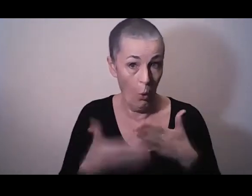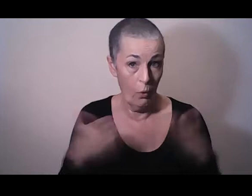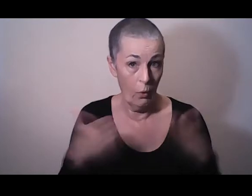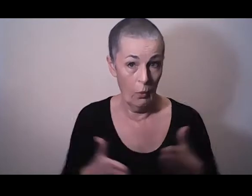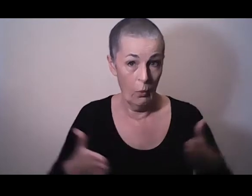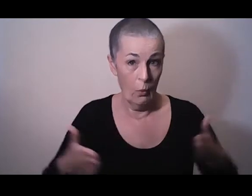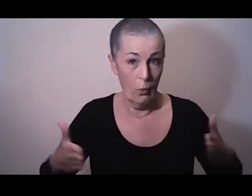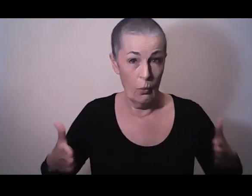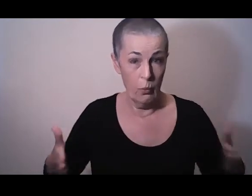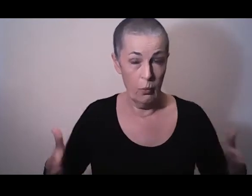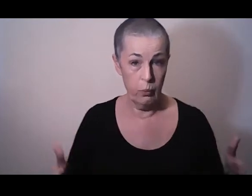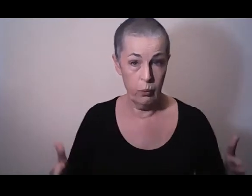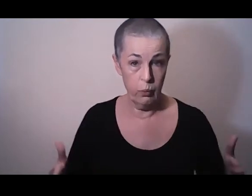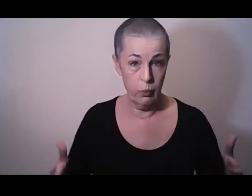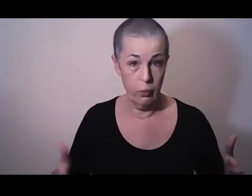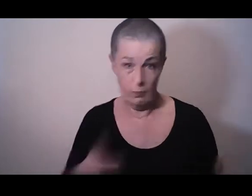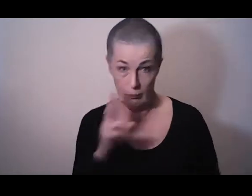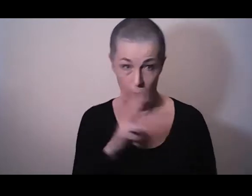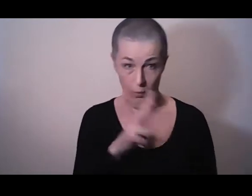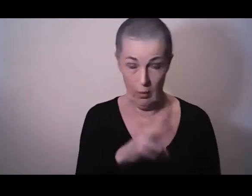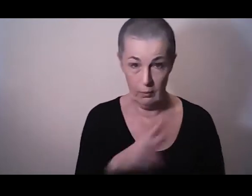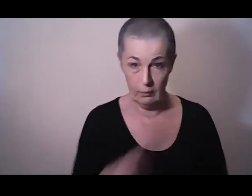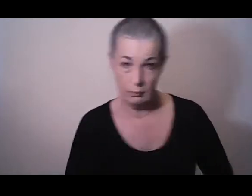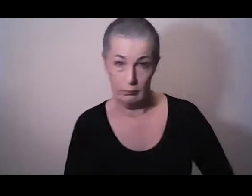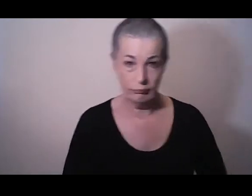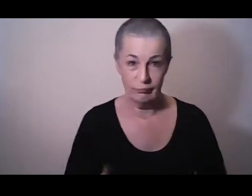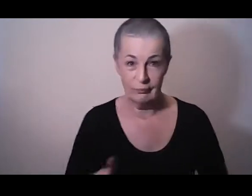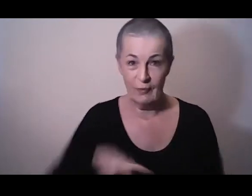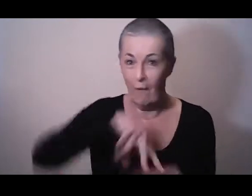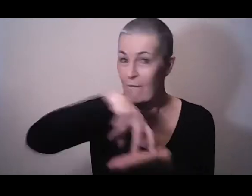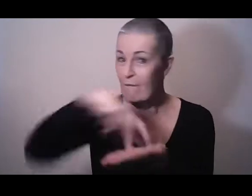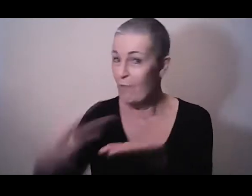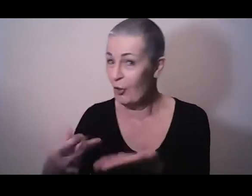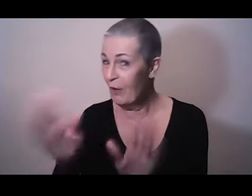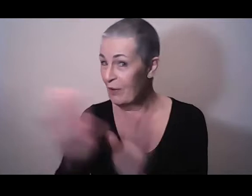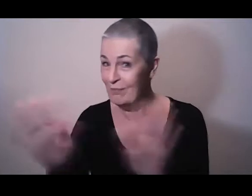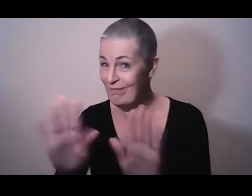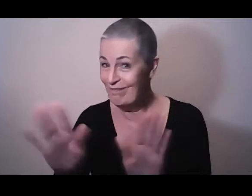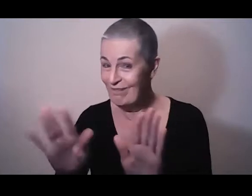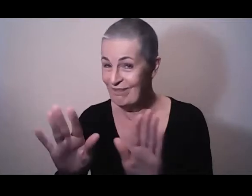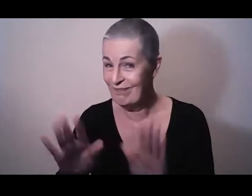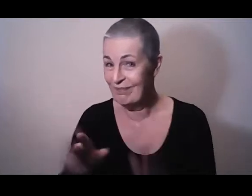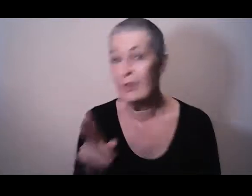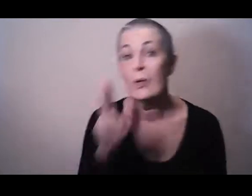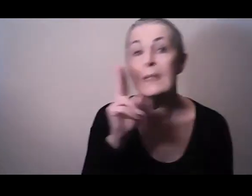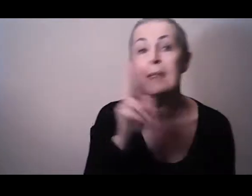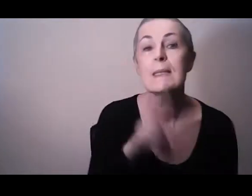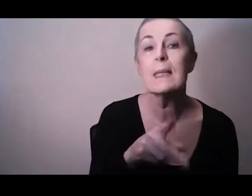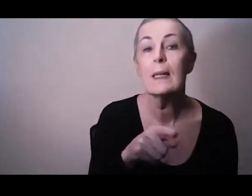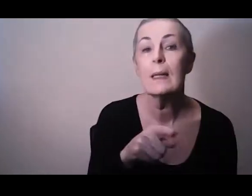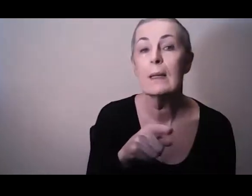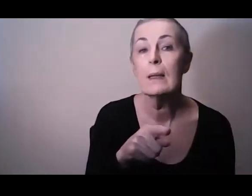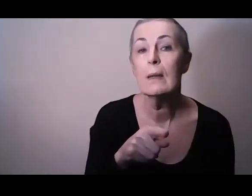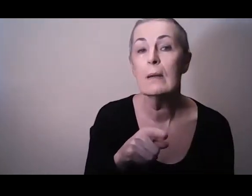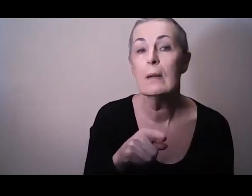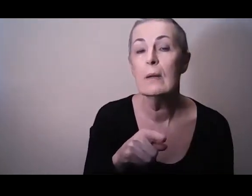stance. I'm not going to fall over. And when I turn sideways, you'll see that I will